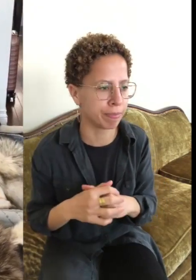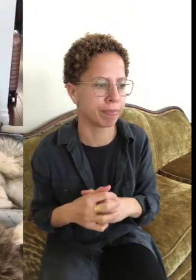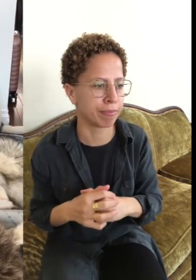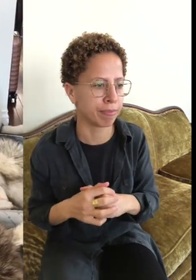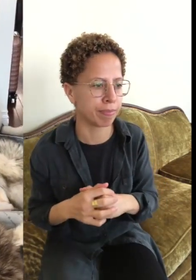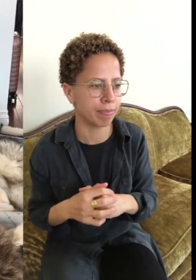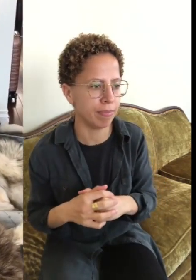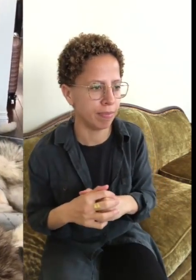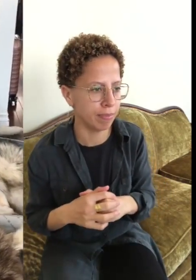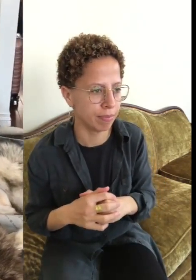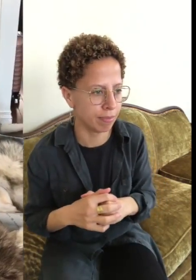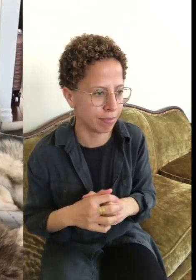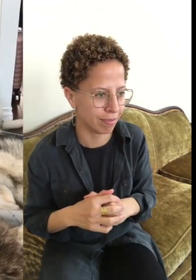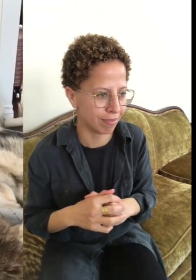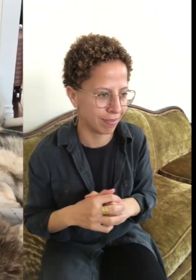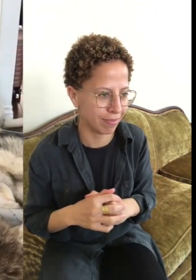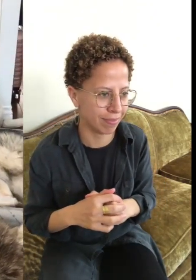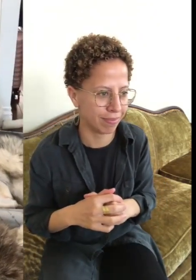Yeah.